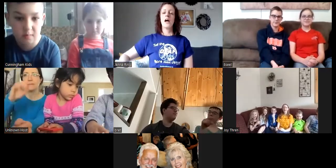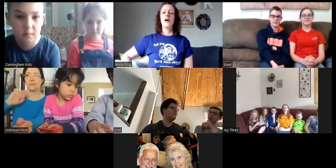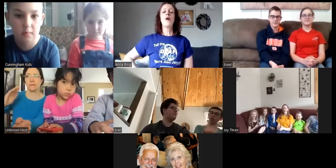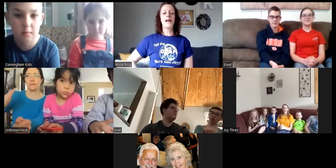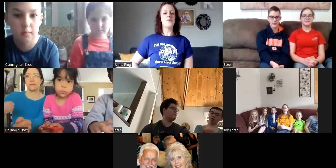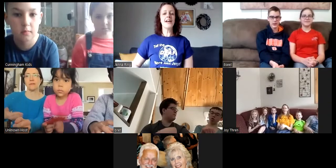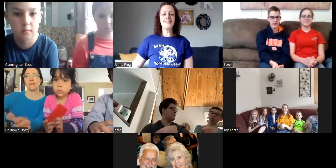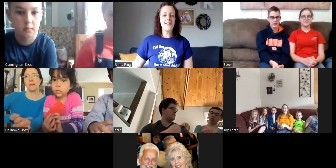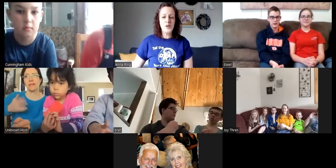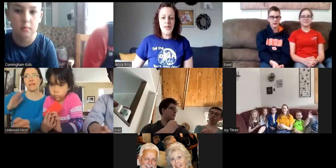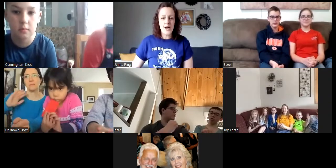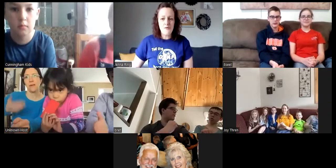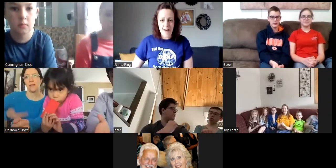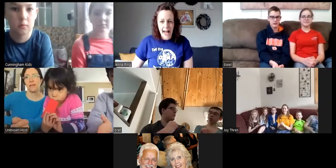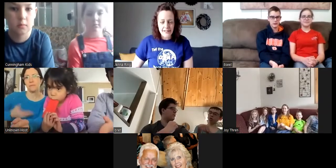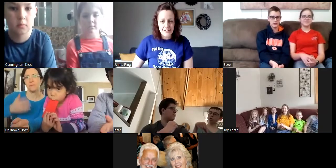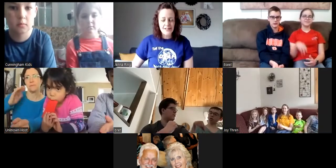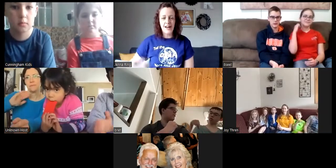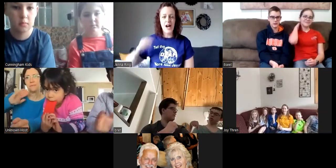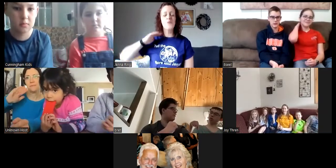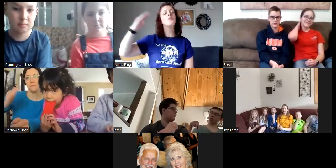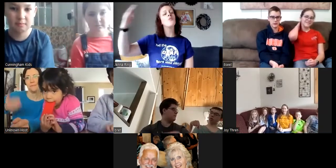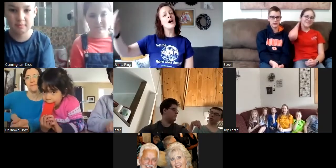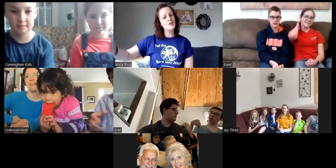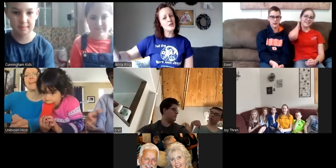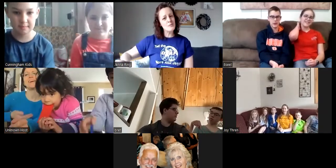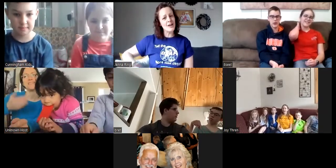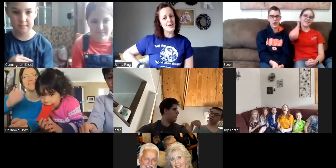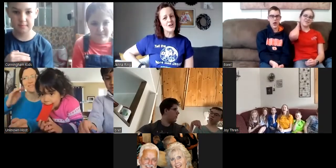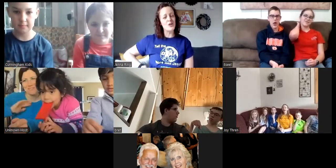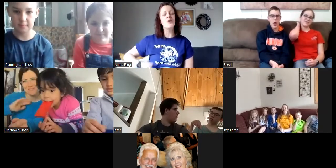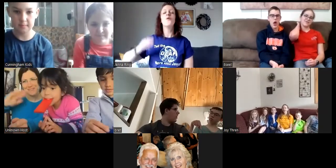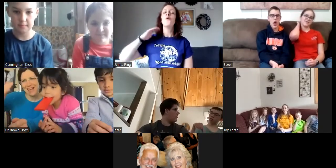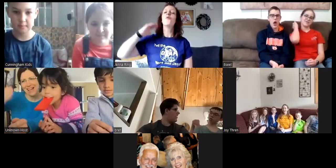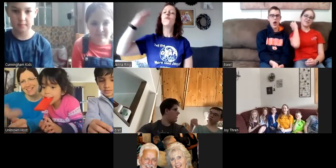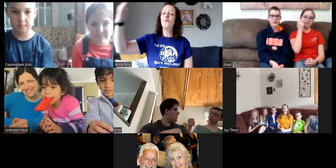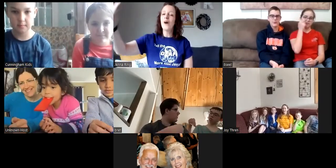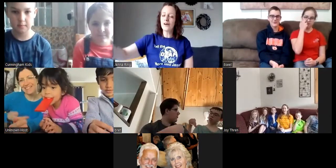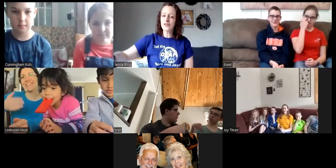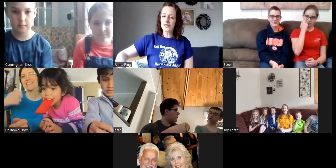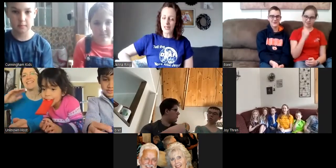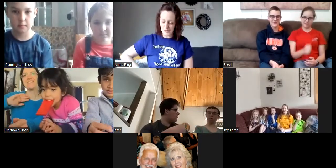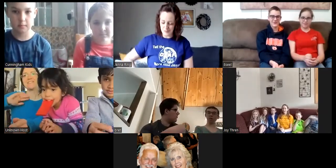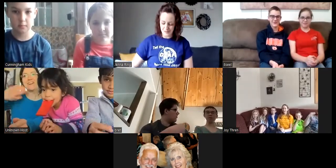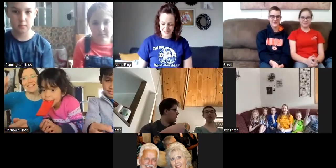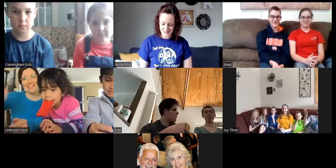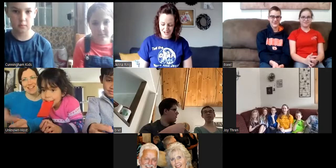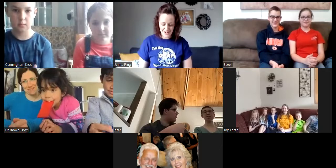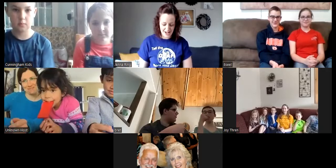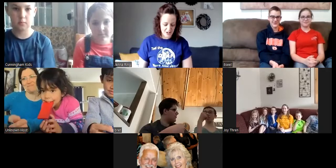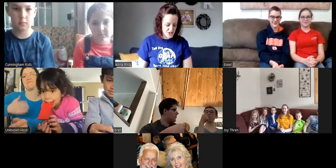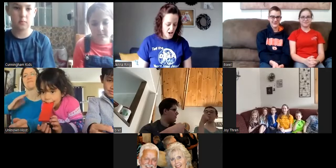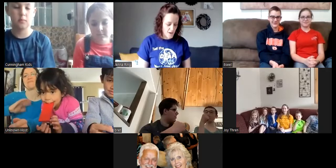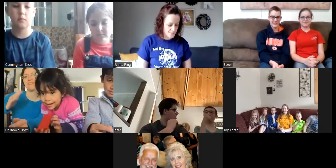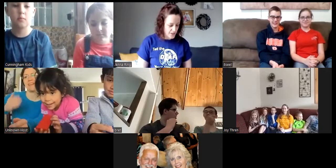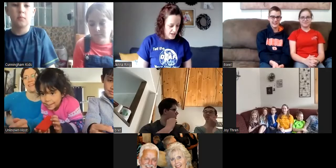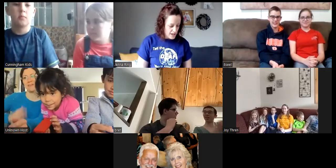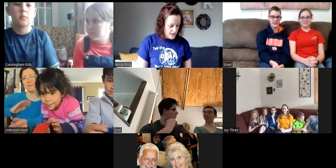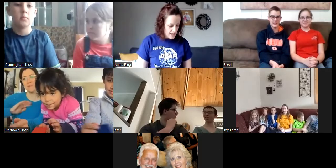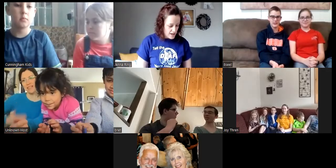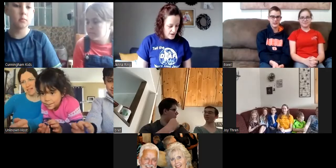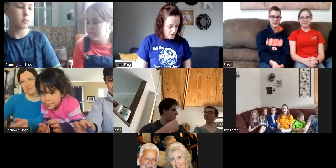Welcome. Right, I'm not telling you that I'm fat. I'm welcoming you. Welcome. All right, good